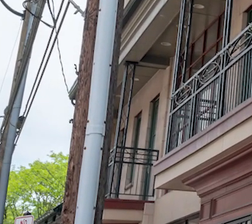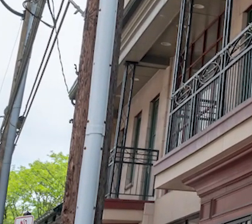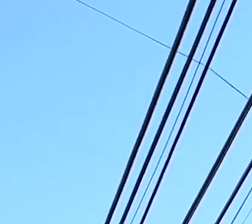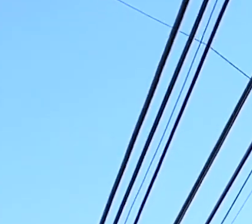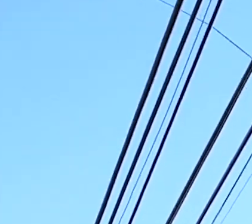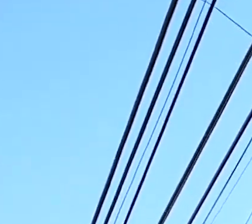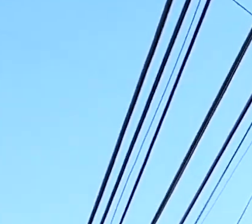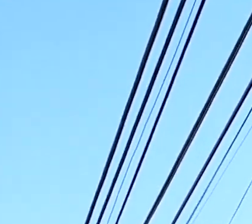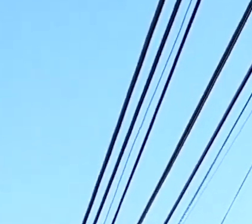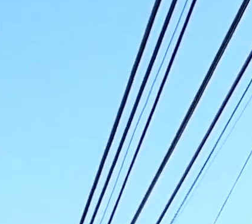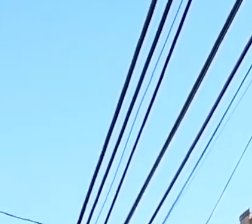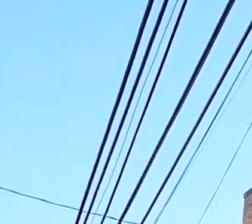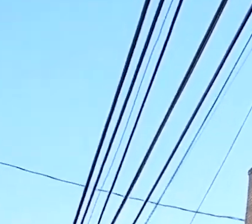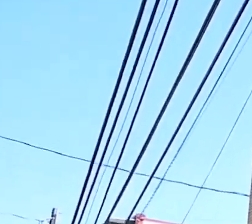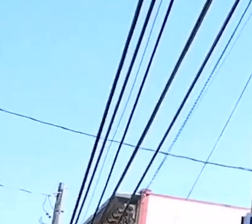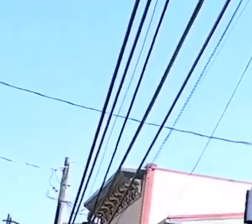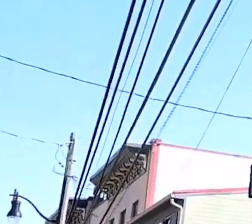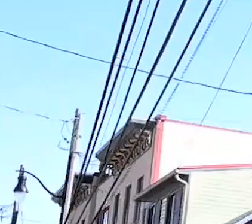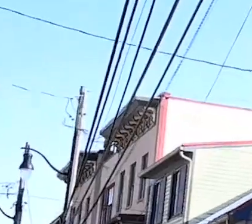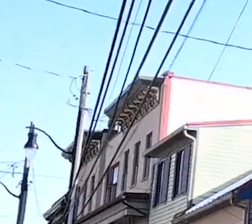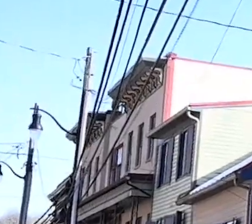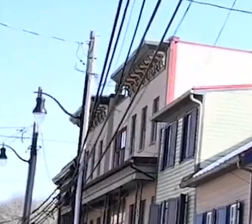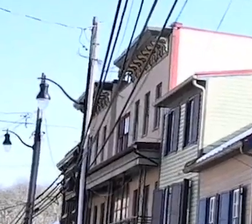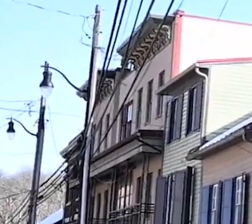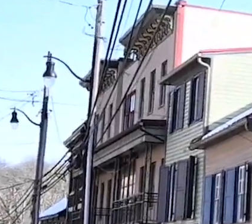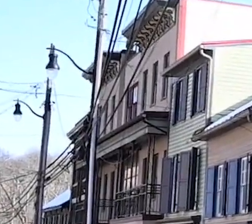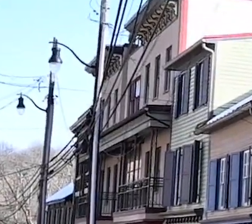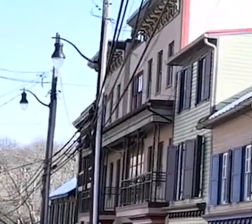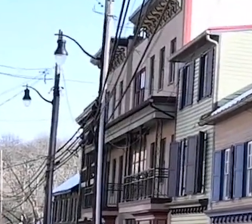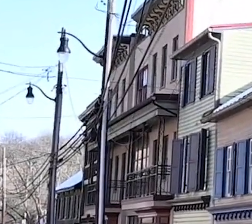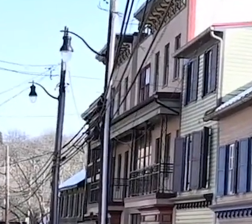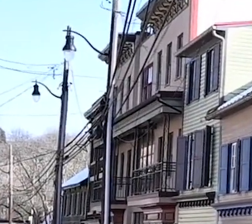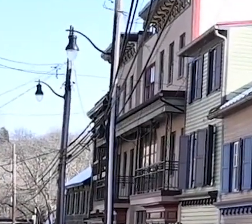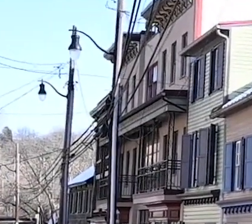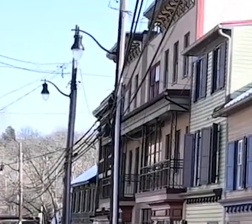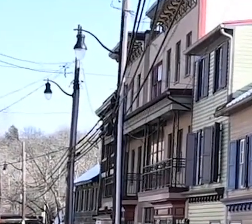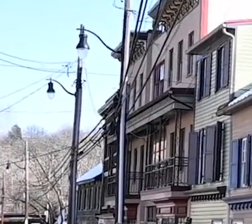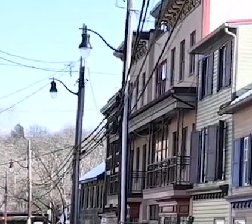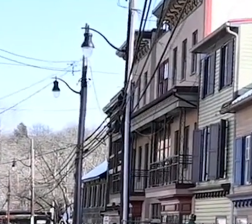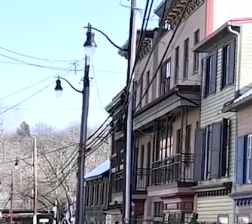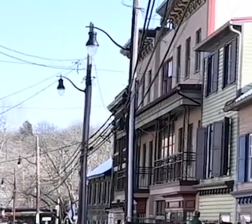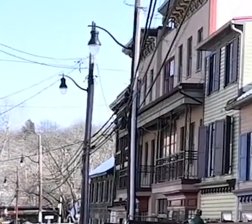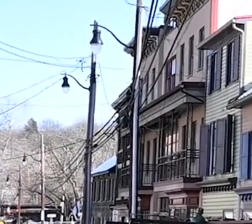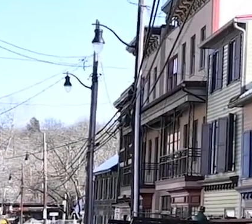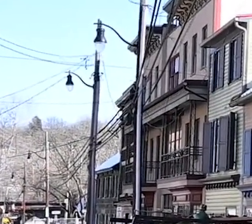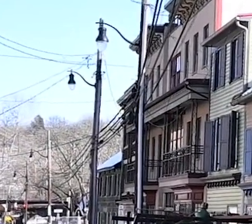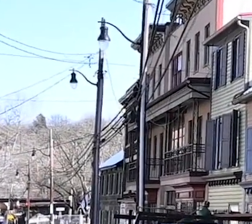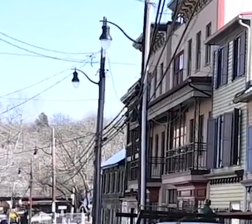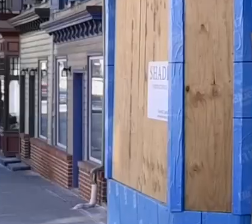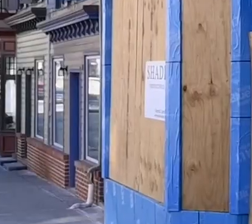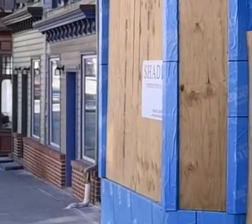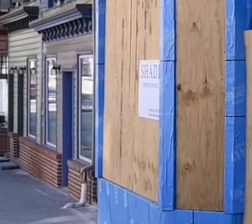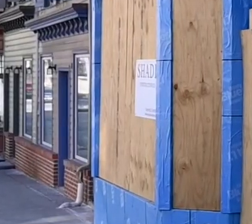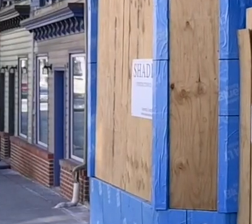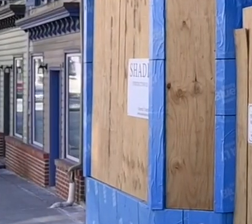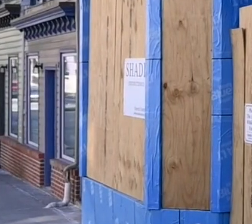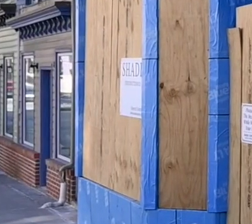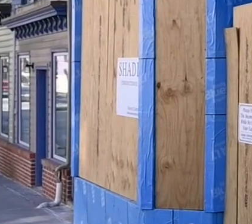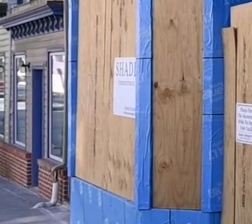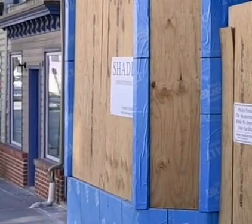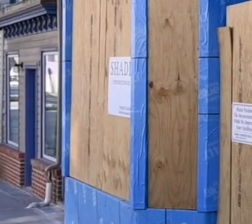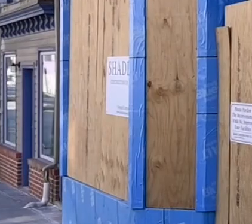plan. This includes the iconic Kaplan's Building at 8125 Main Street.